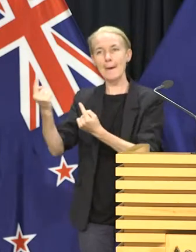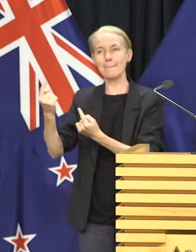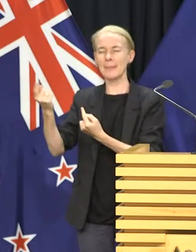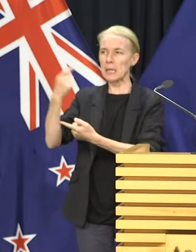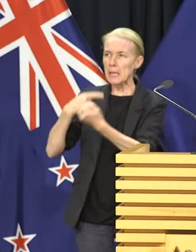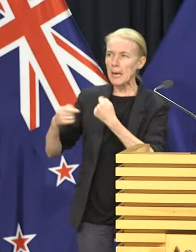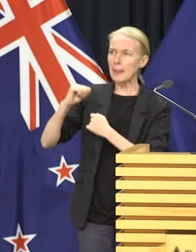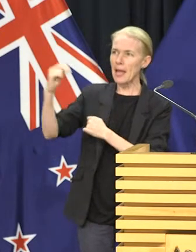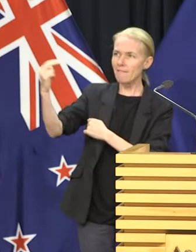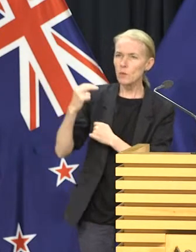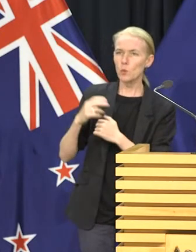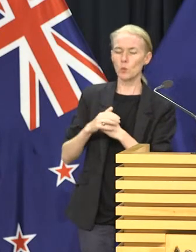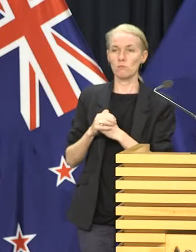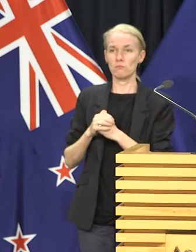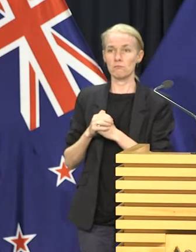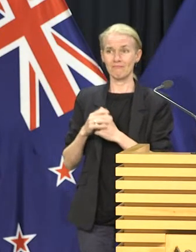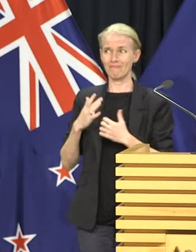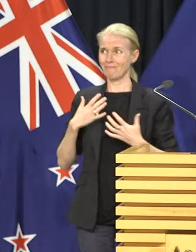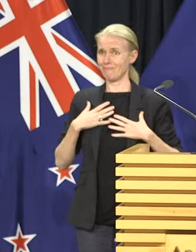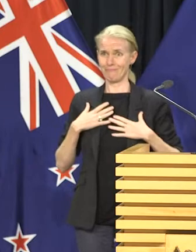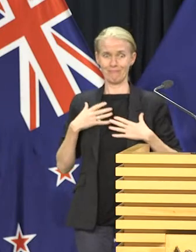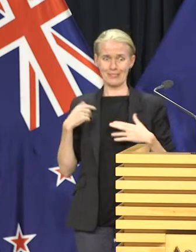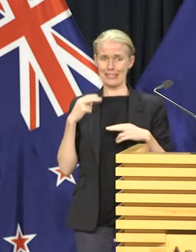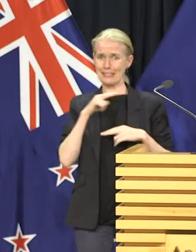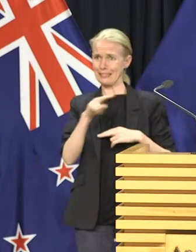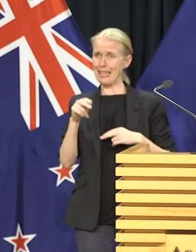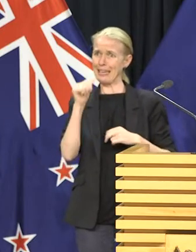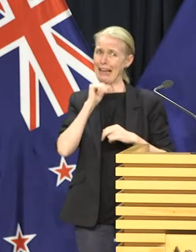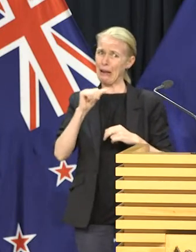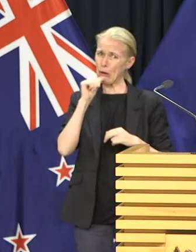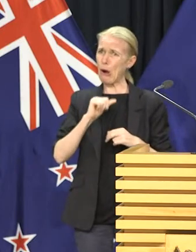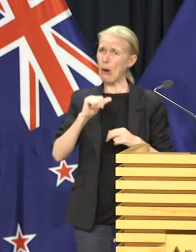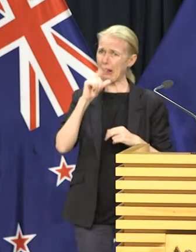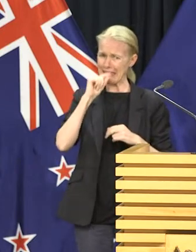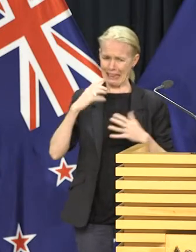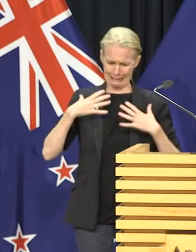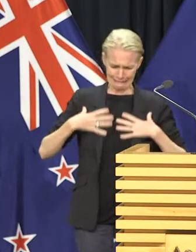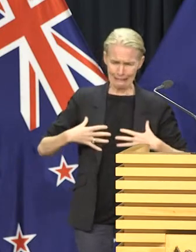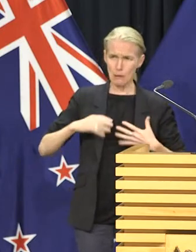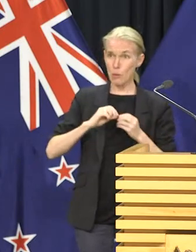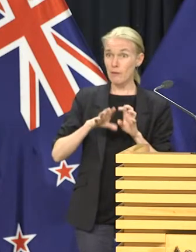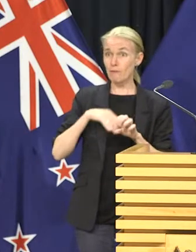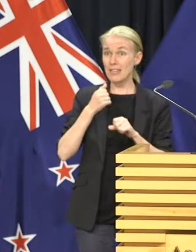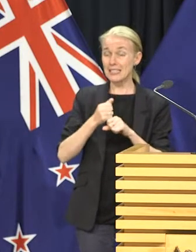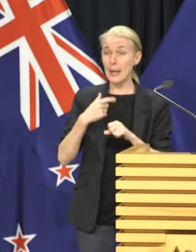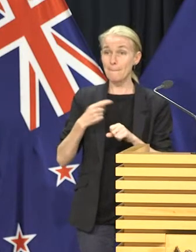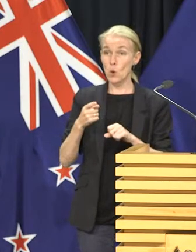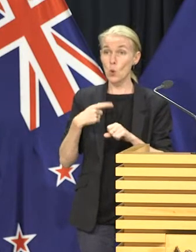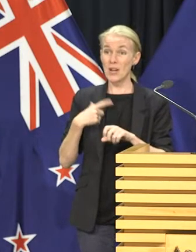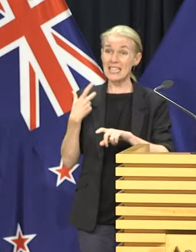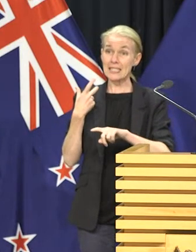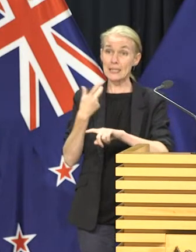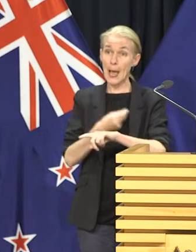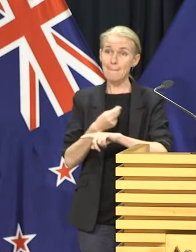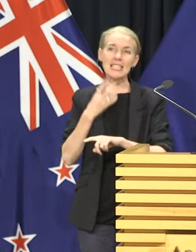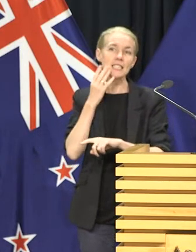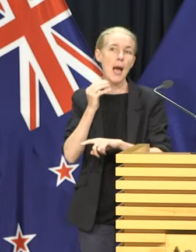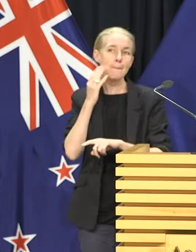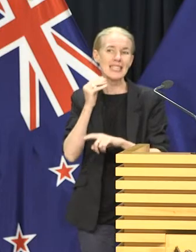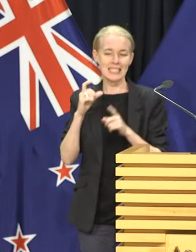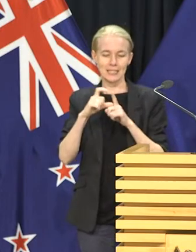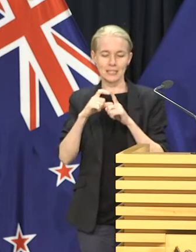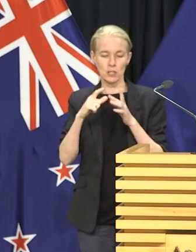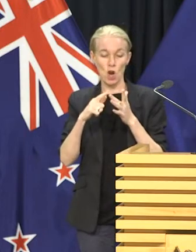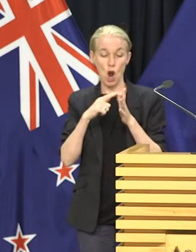our communities. I'm responsible for diabetes amongst other things, and I know that if we don't treat this as a